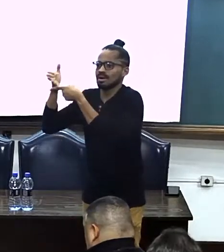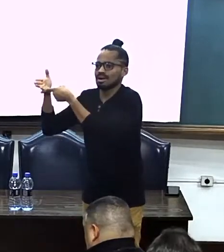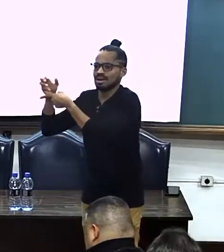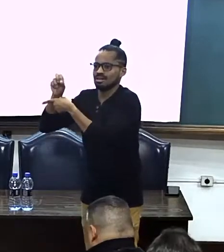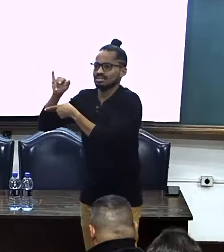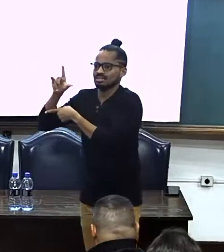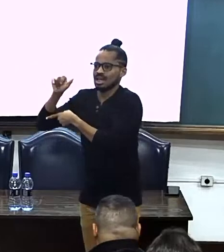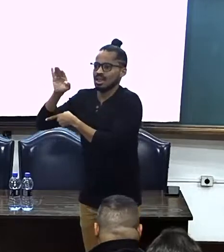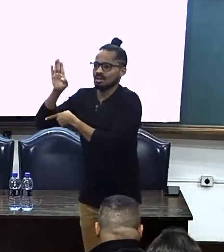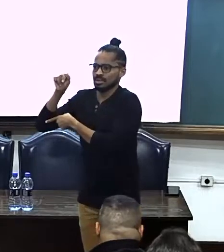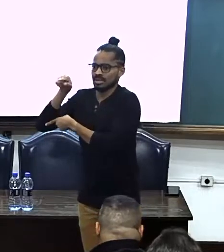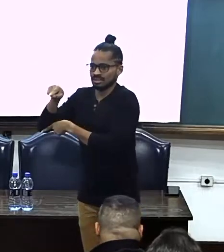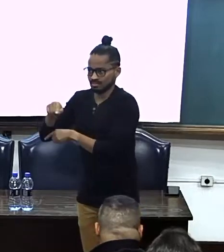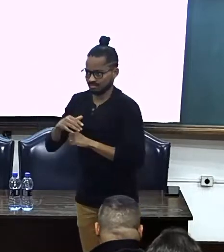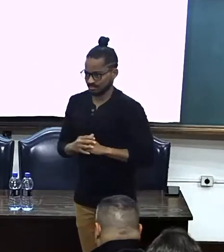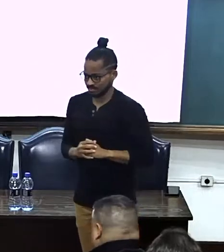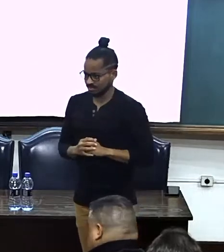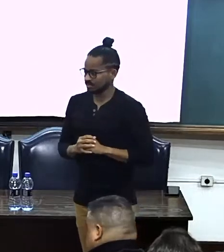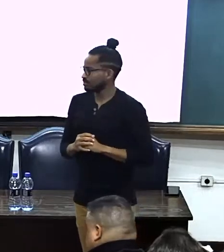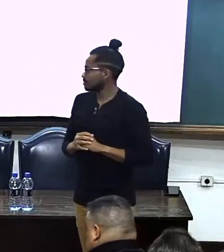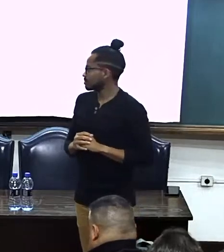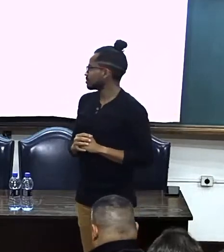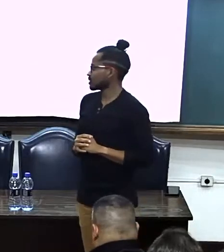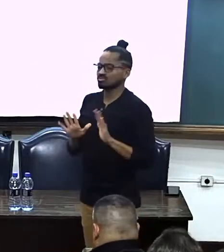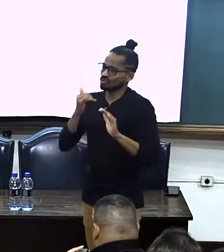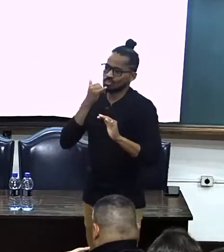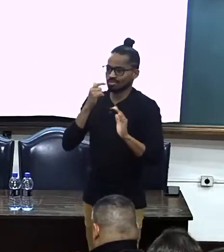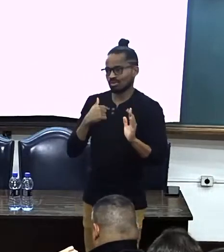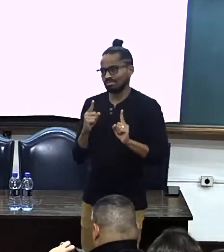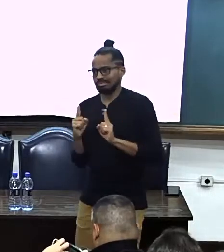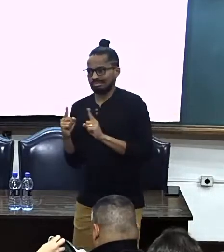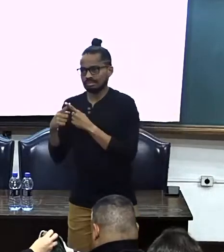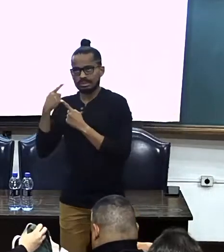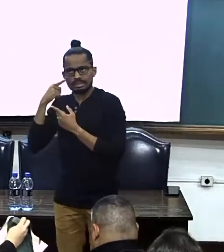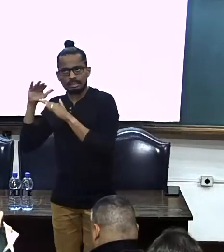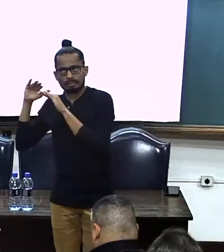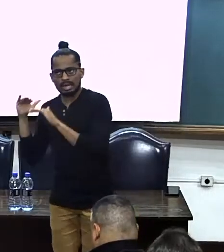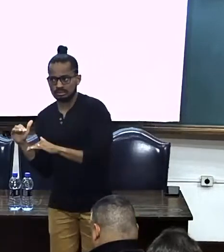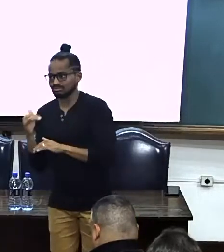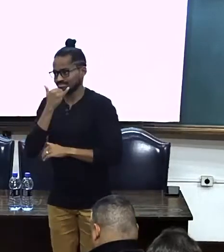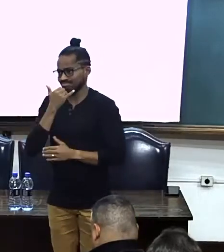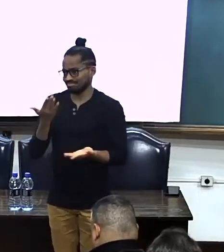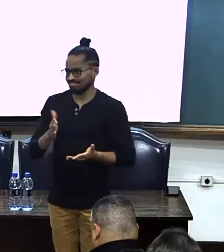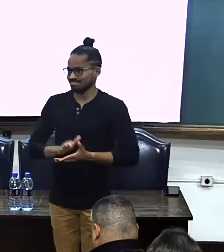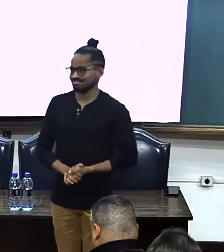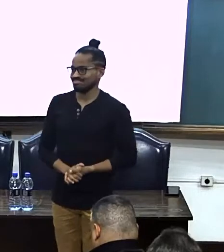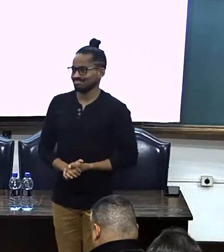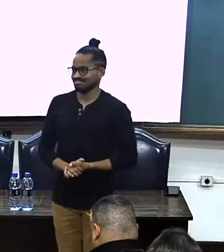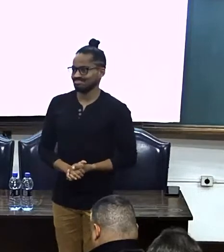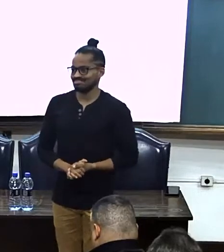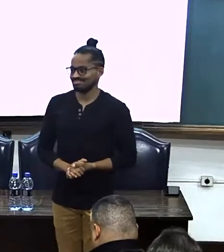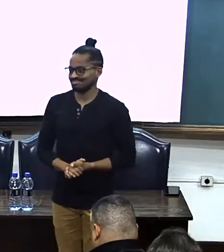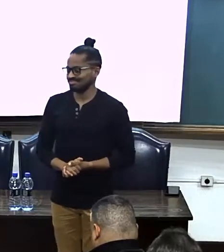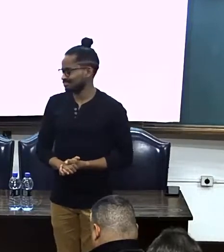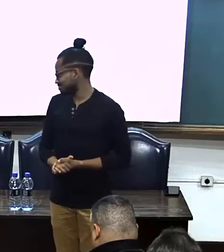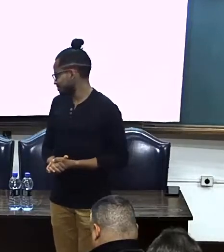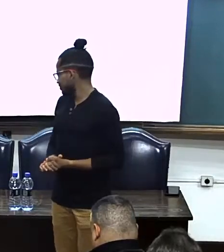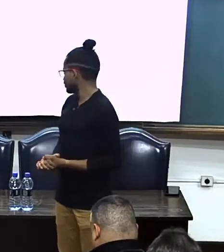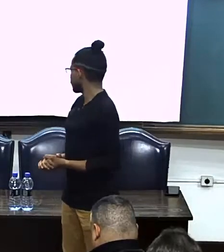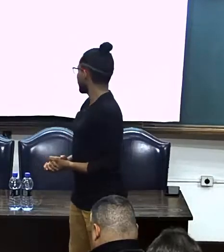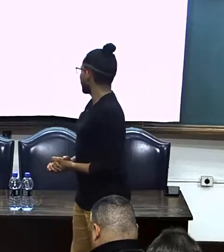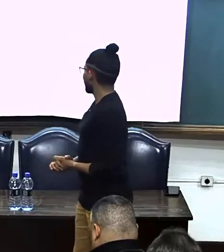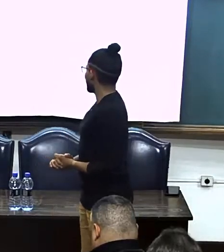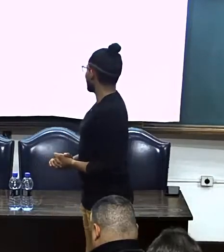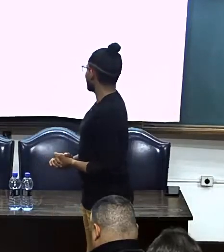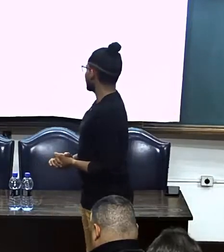ele parte de uma representação prosódica abstrata, né,